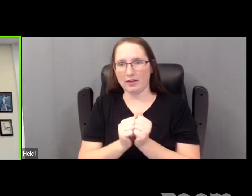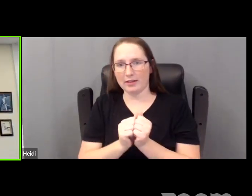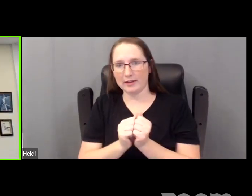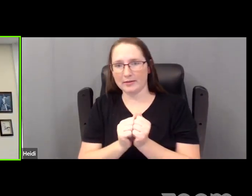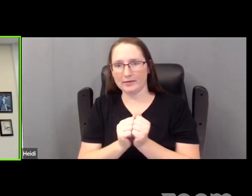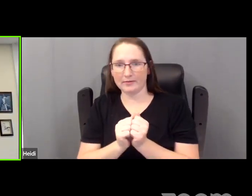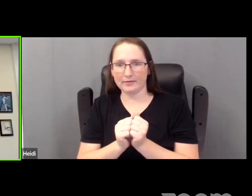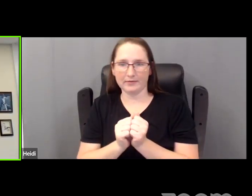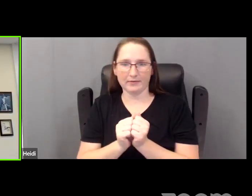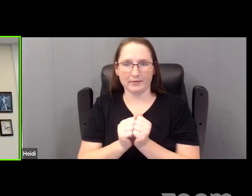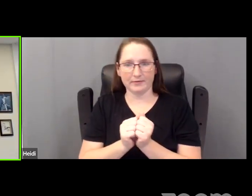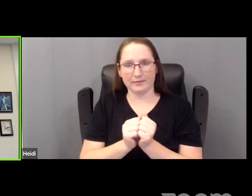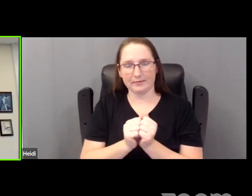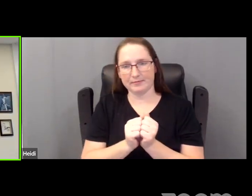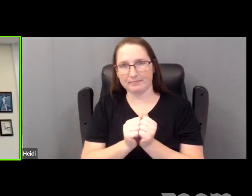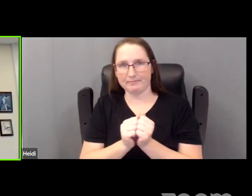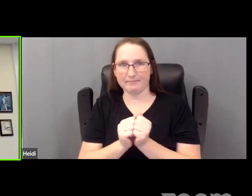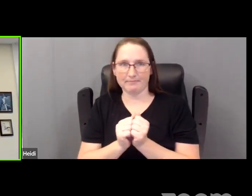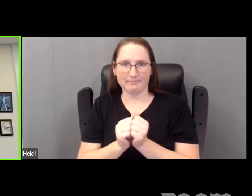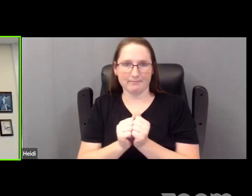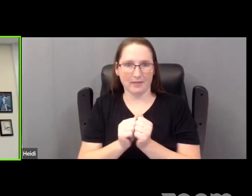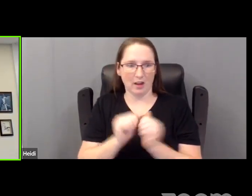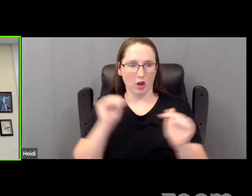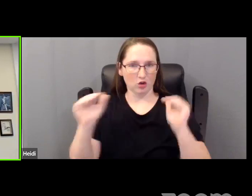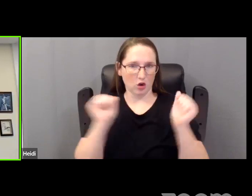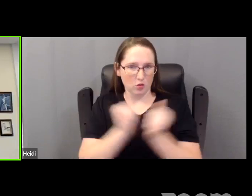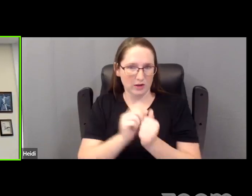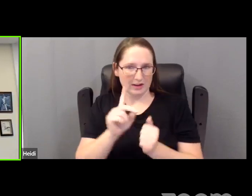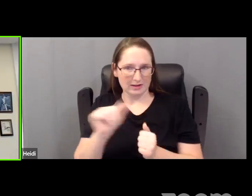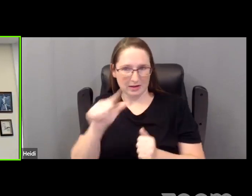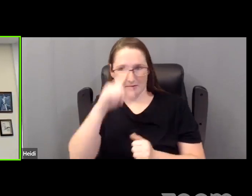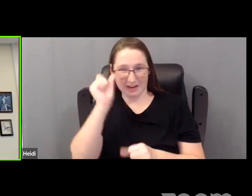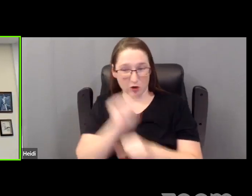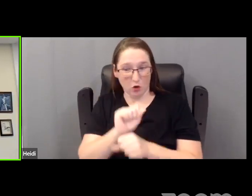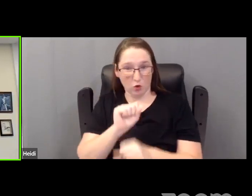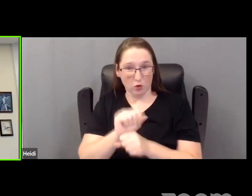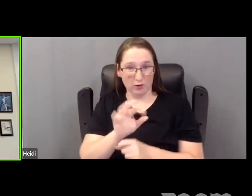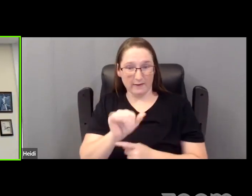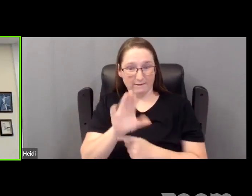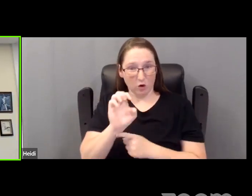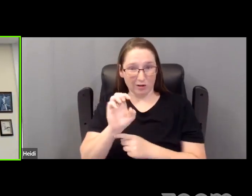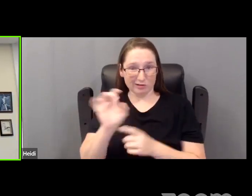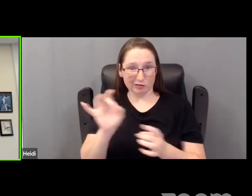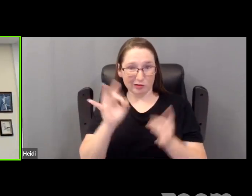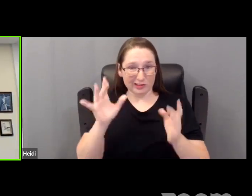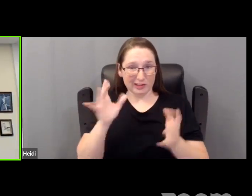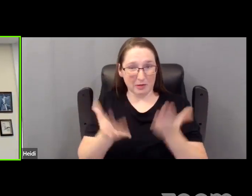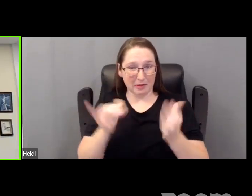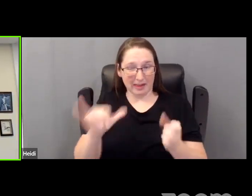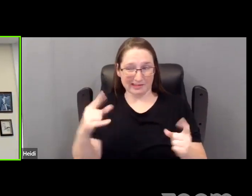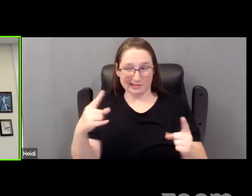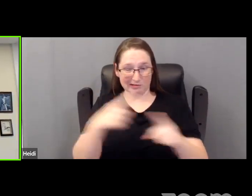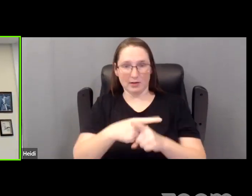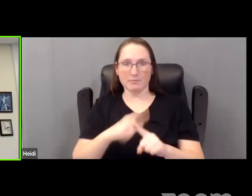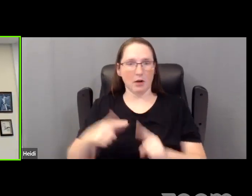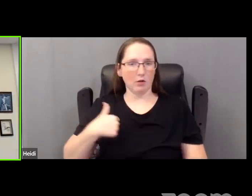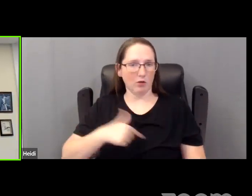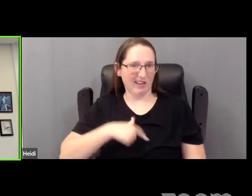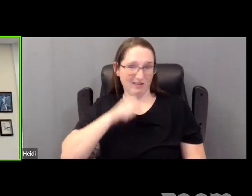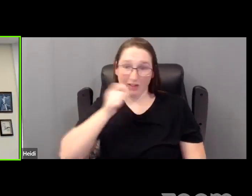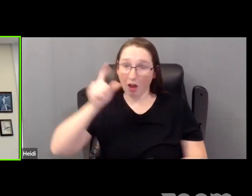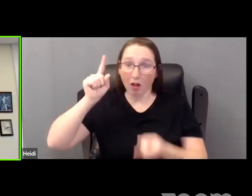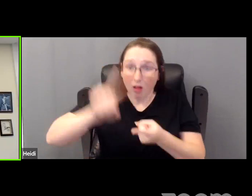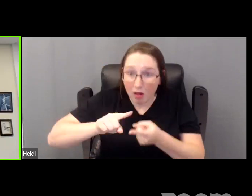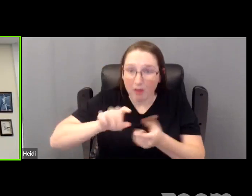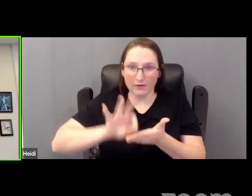take in adults with disabilities due to the workforce crisis may be what the discrepancy is, but we have not reduced the bed count